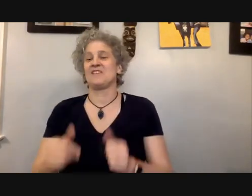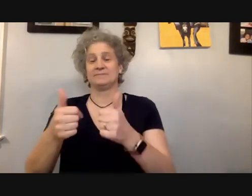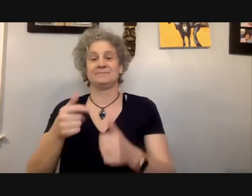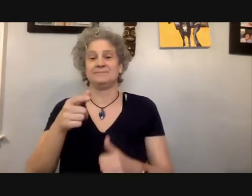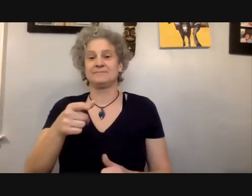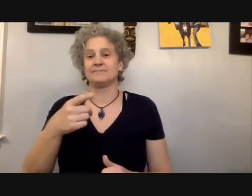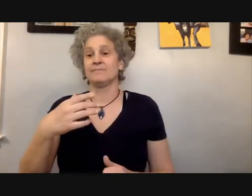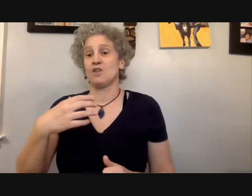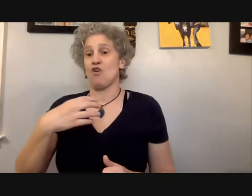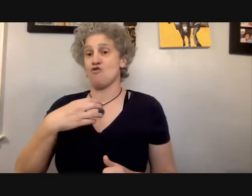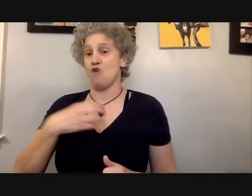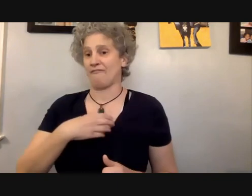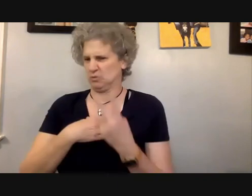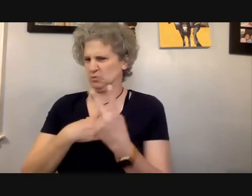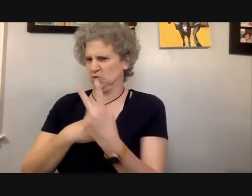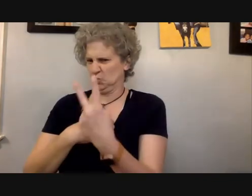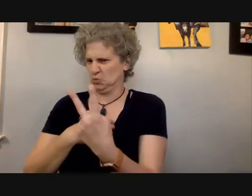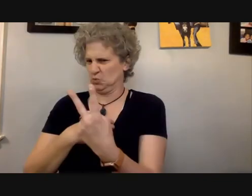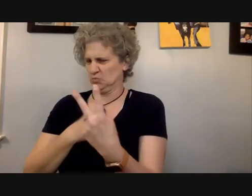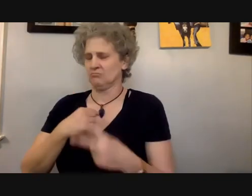just allergies, or maybe not.